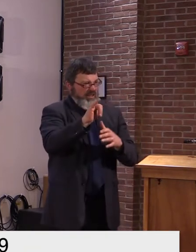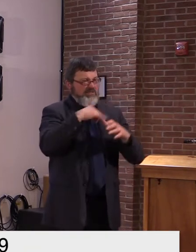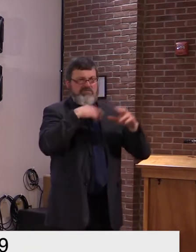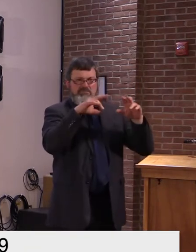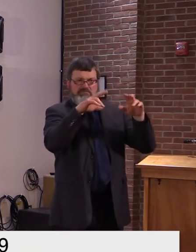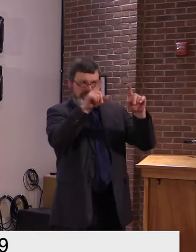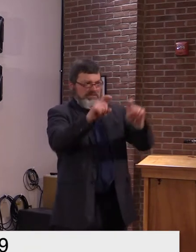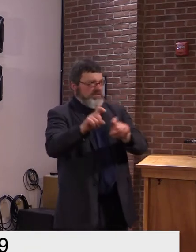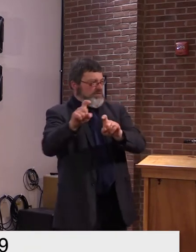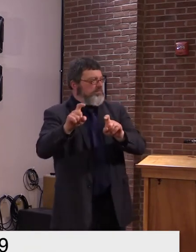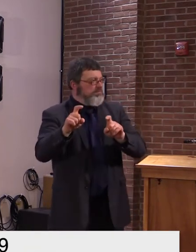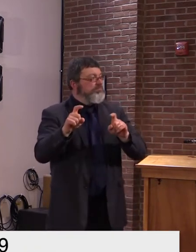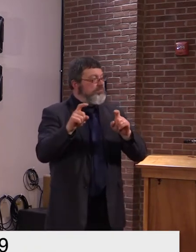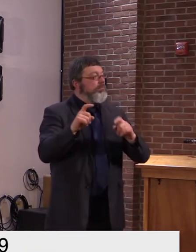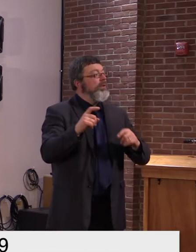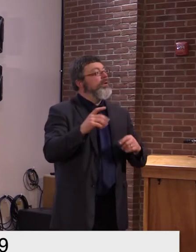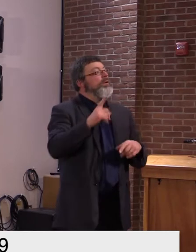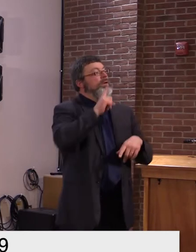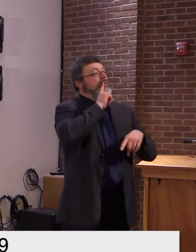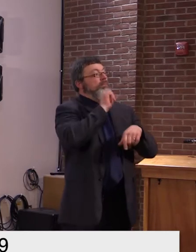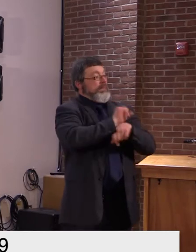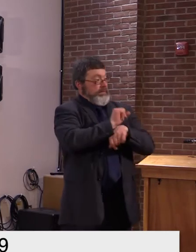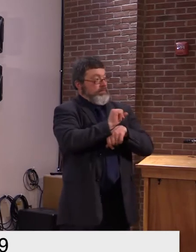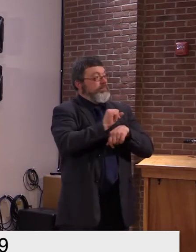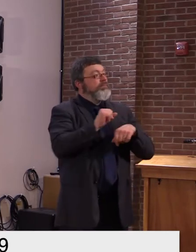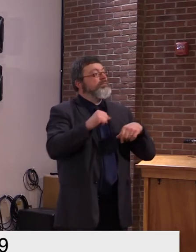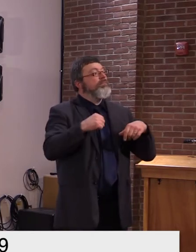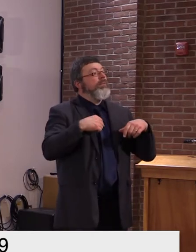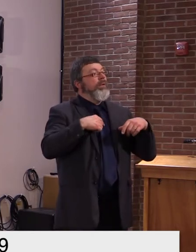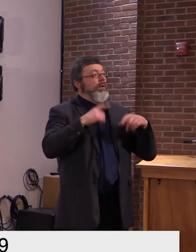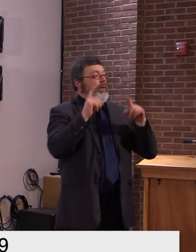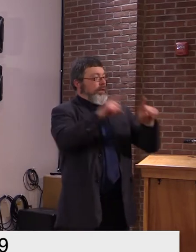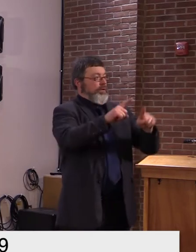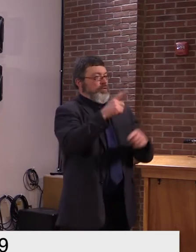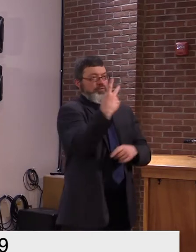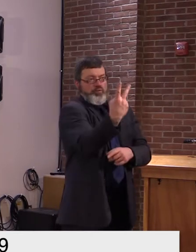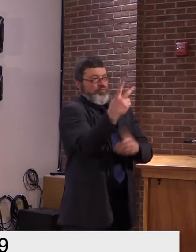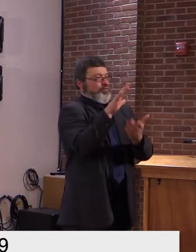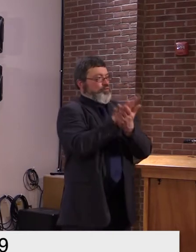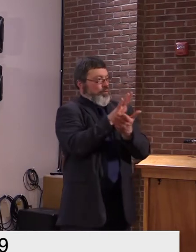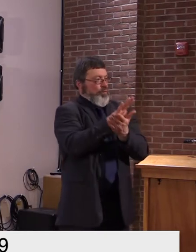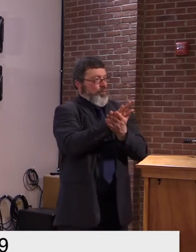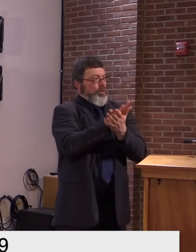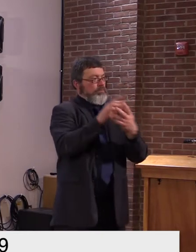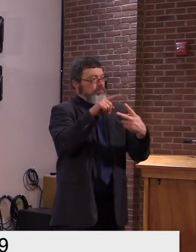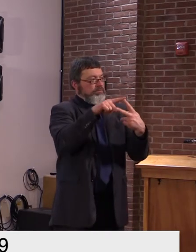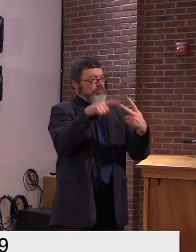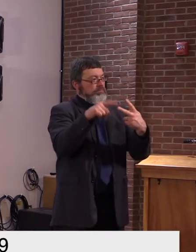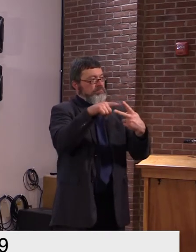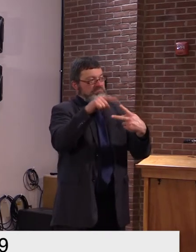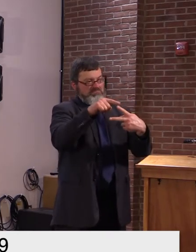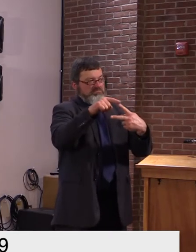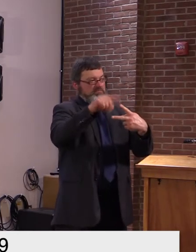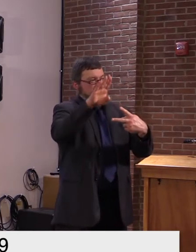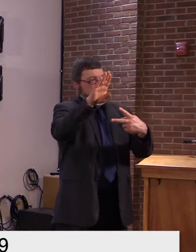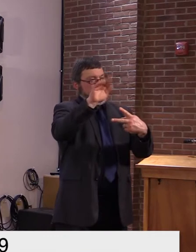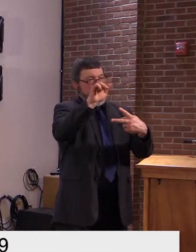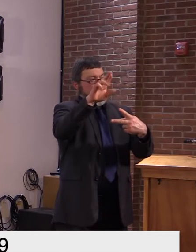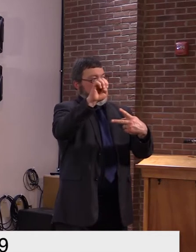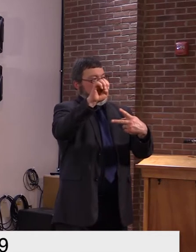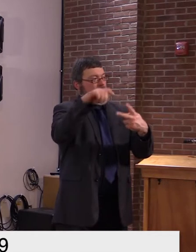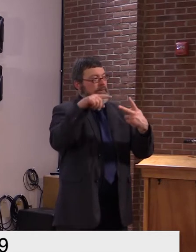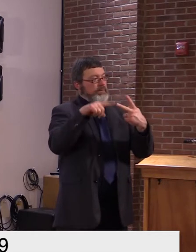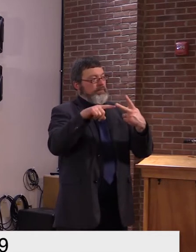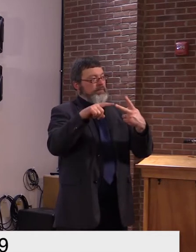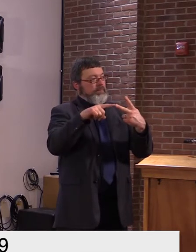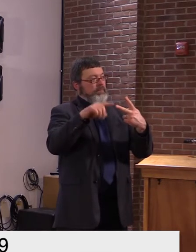on time due to shipping delays. It is a self-administered test that's then collected at the school